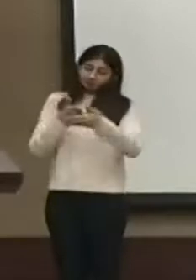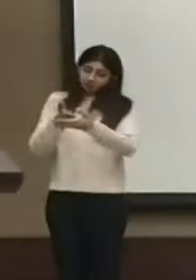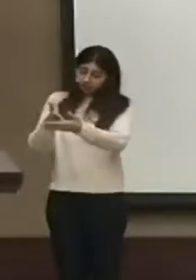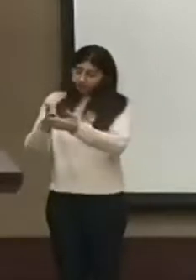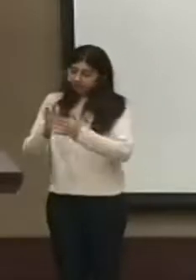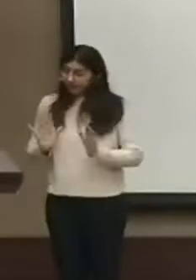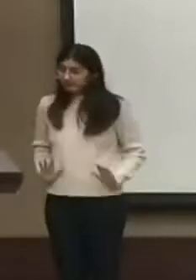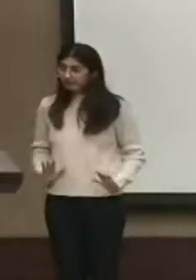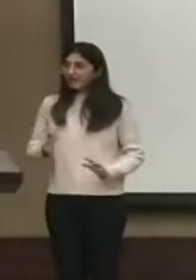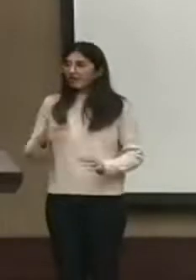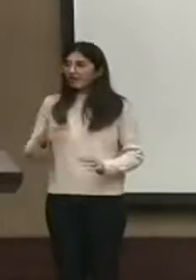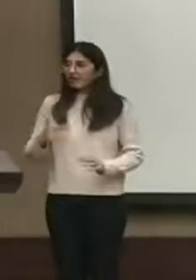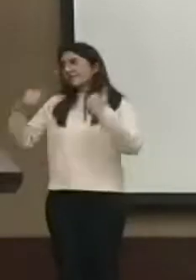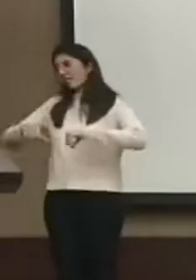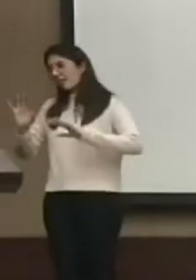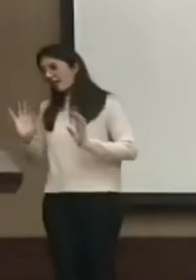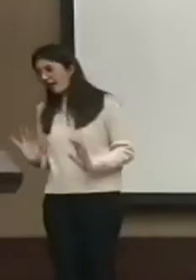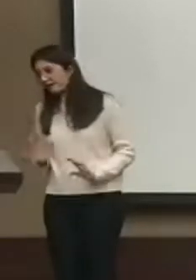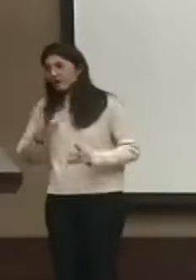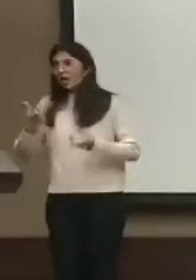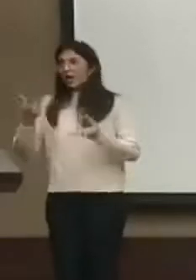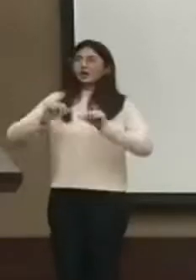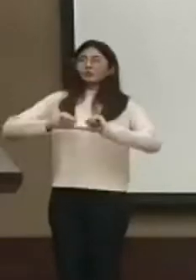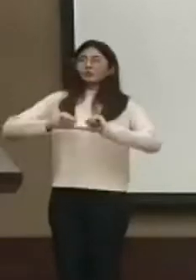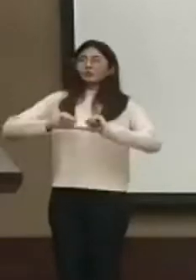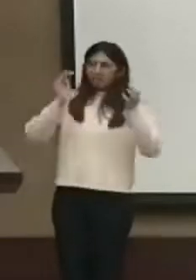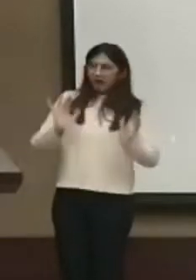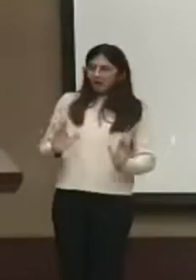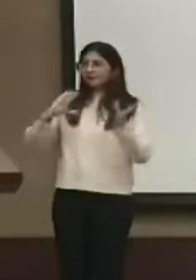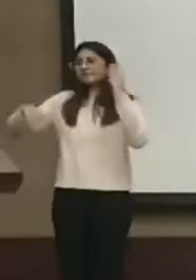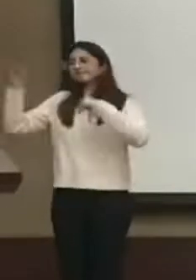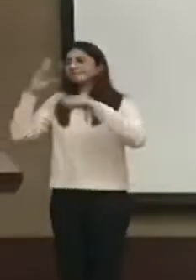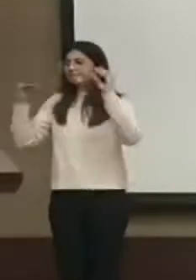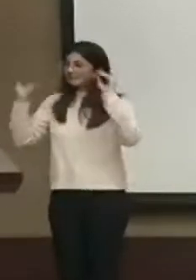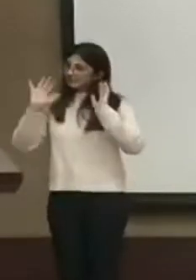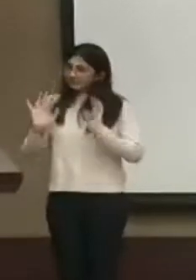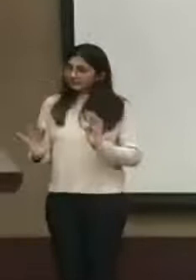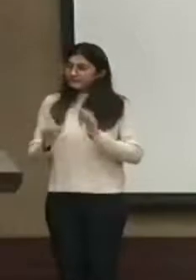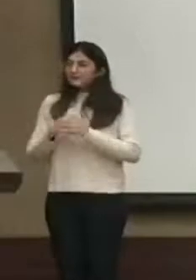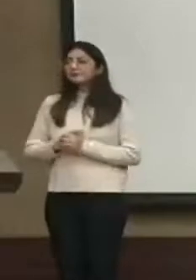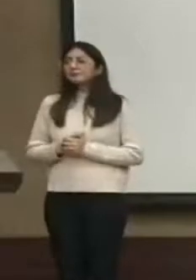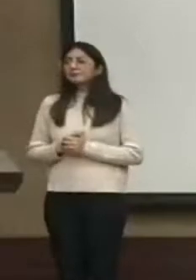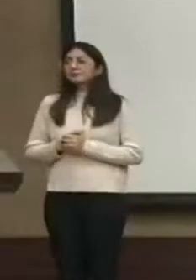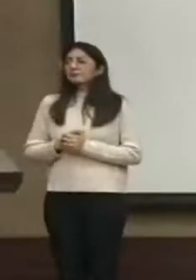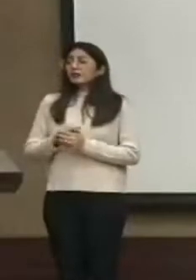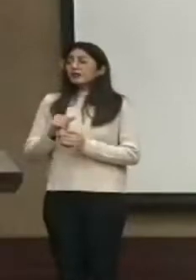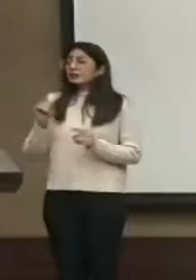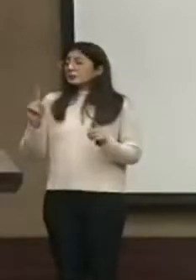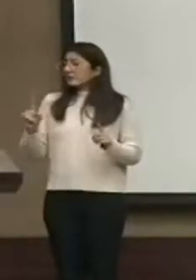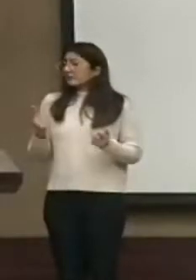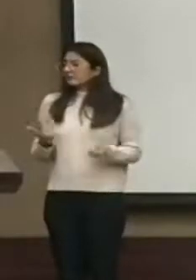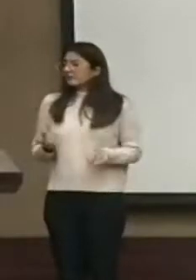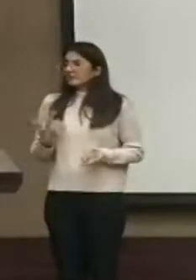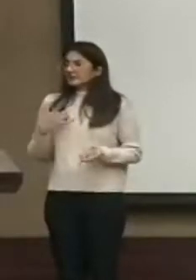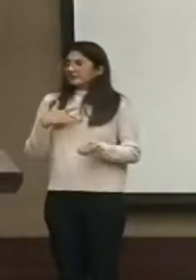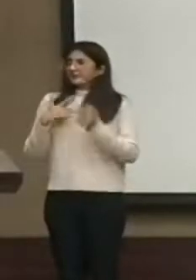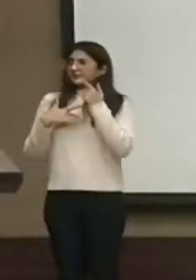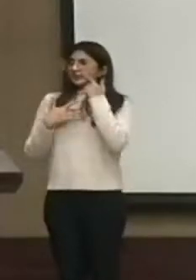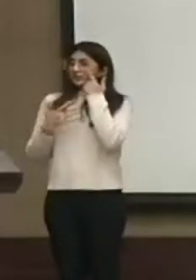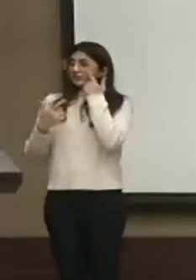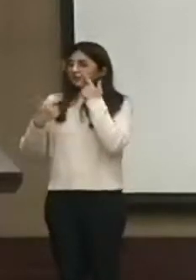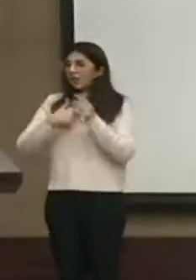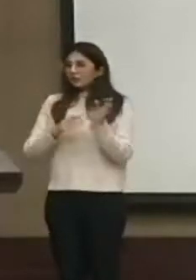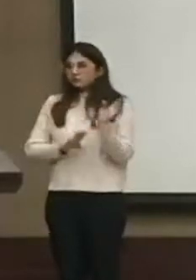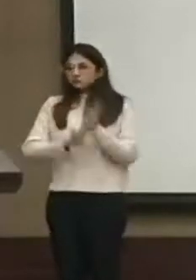We've fallen, stood up, and learned from those. But I think what made us